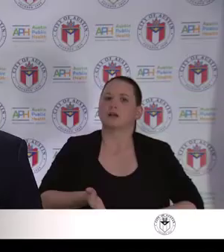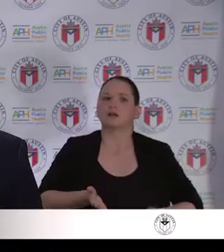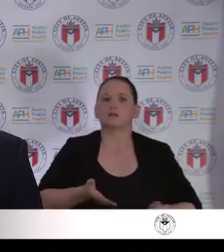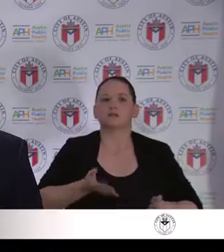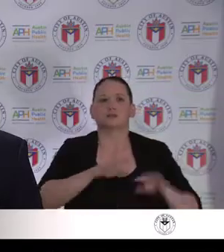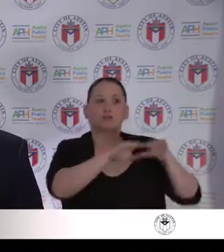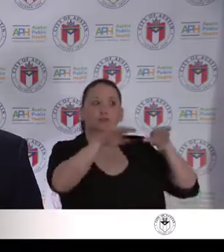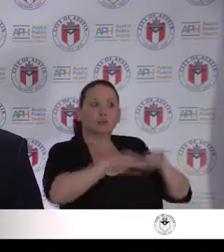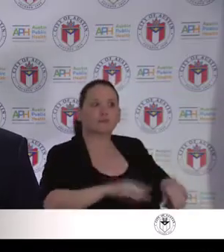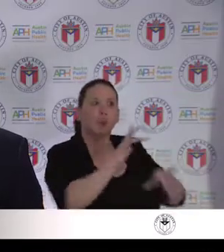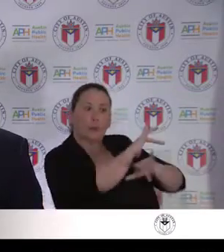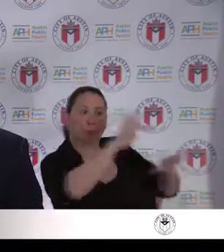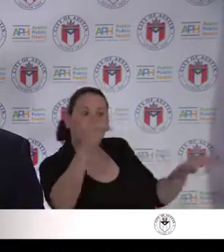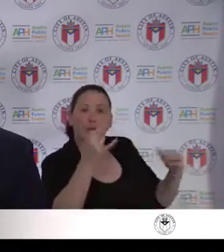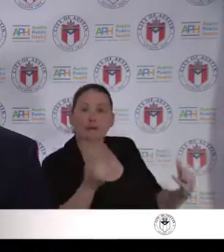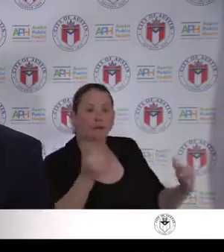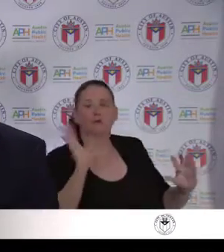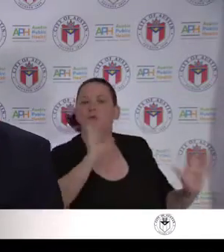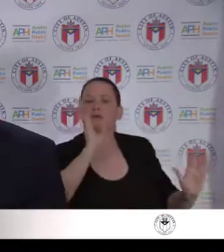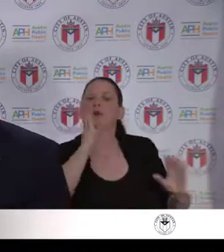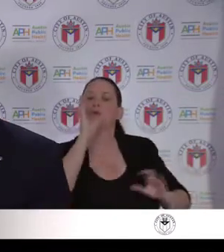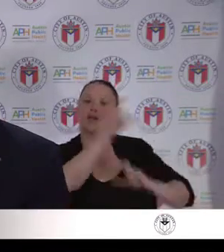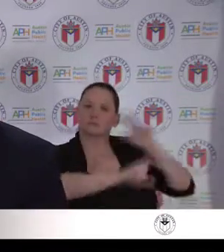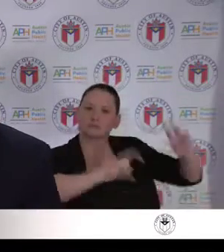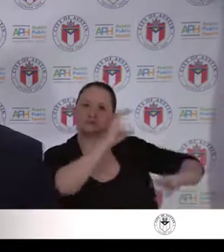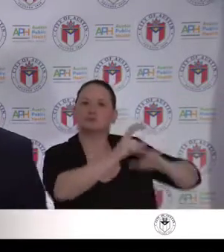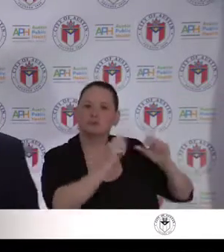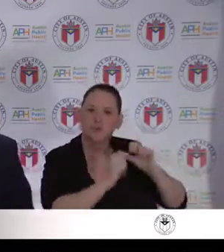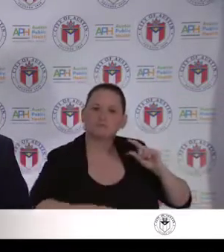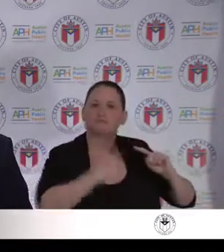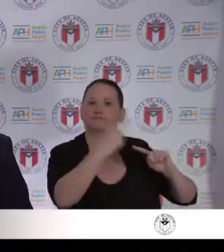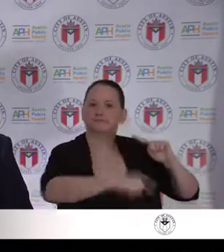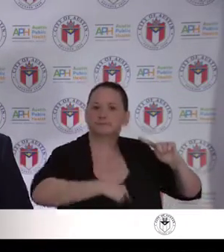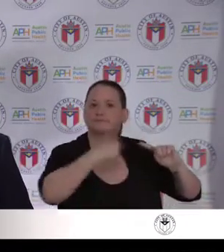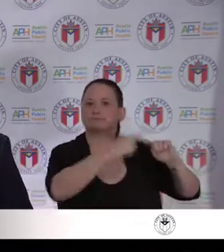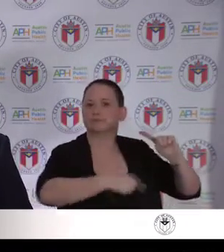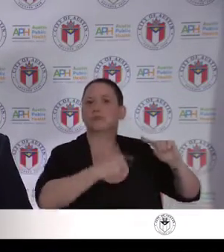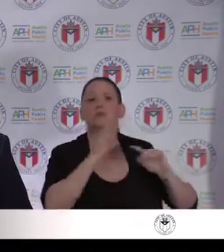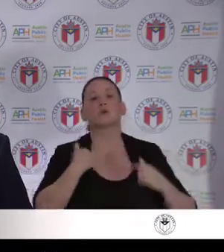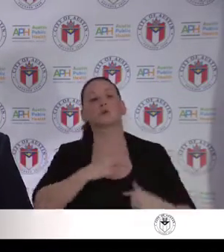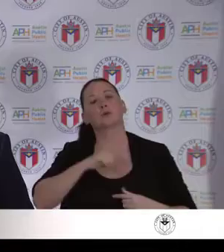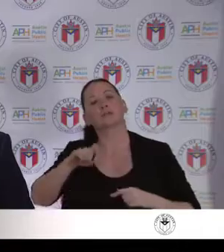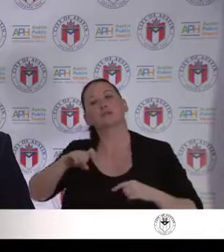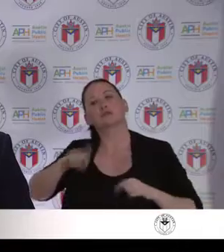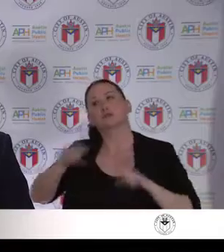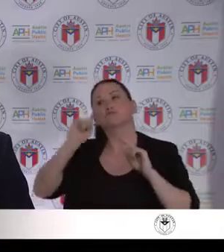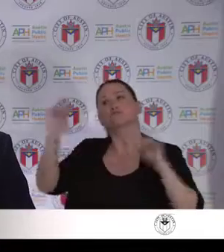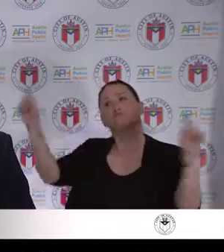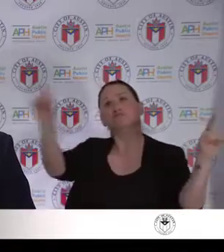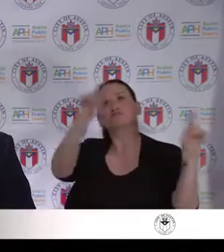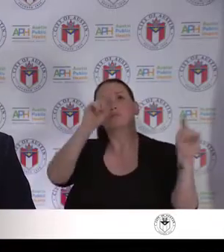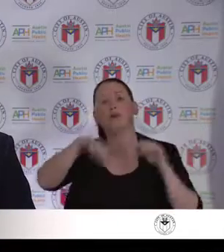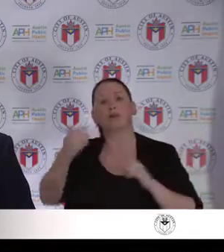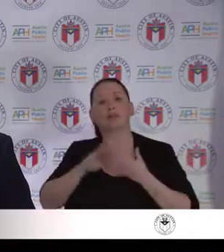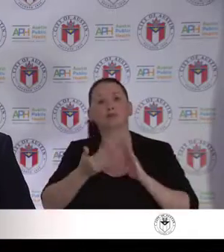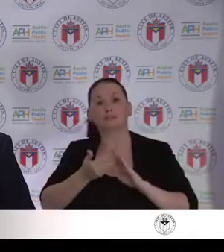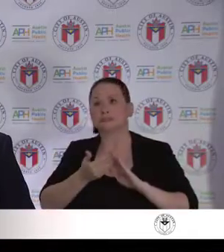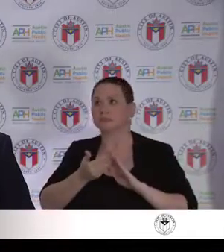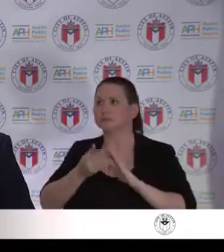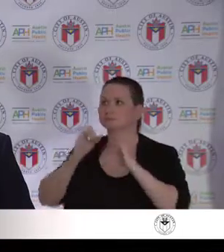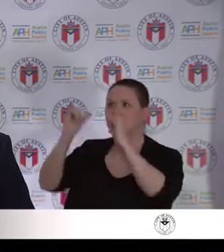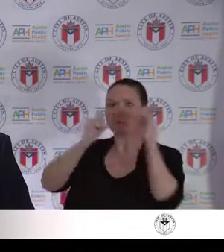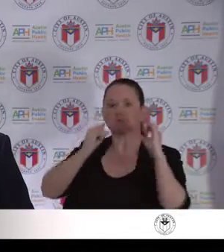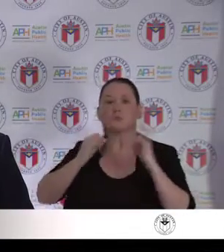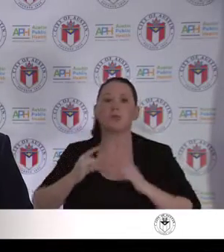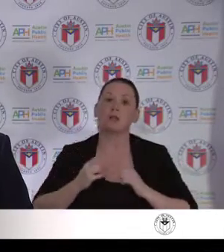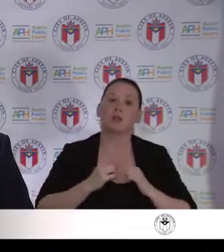be restocked. You know, and something I see other communities doing that we ought to consider doing here is that the first hour that